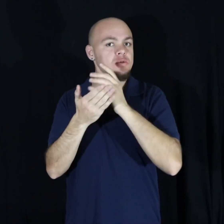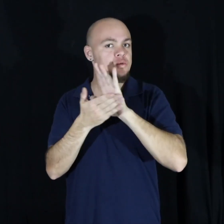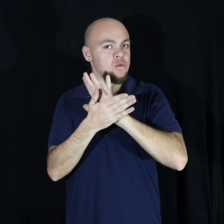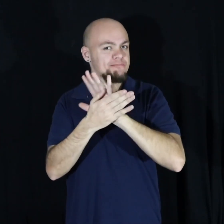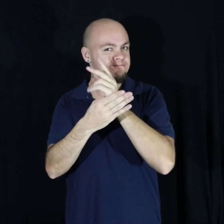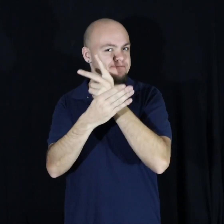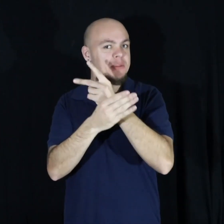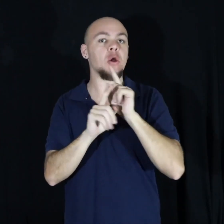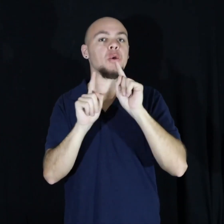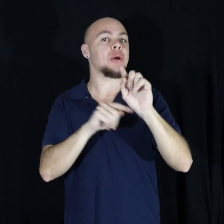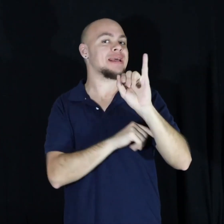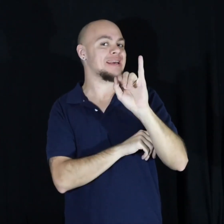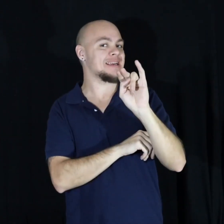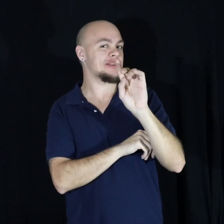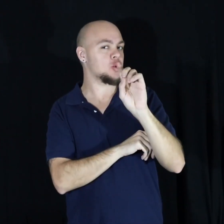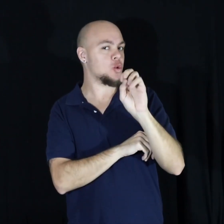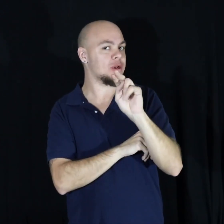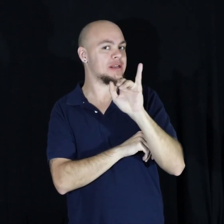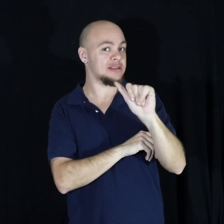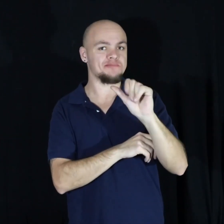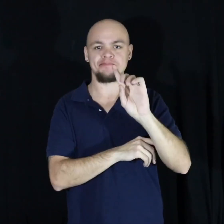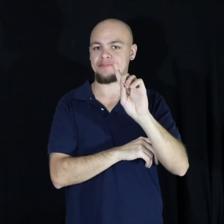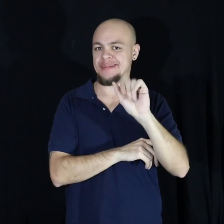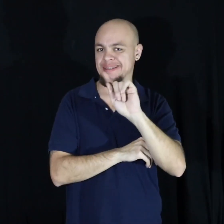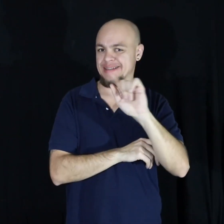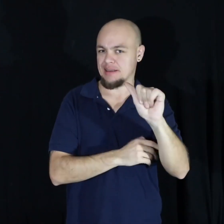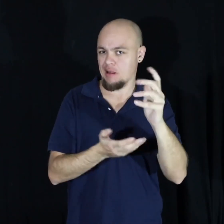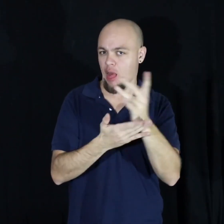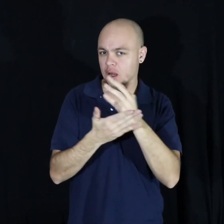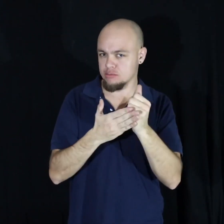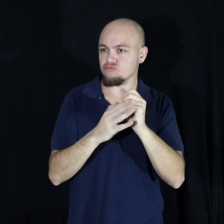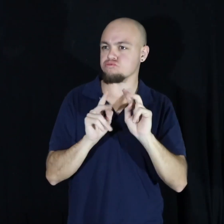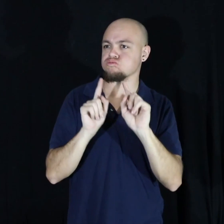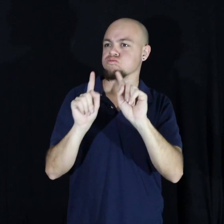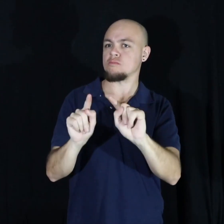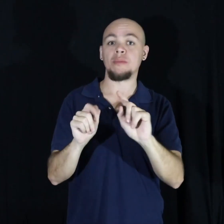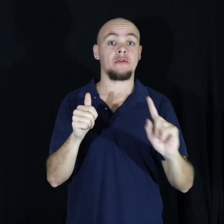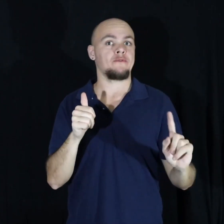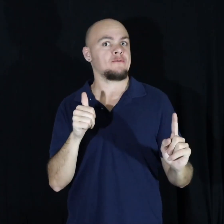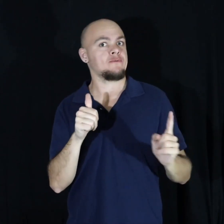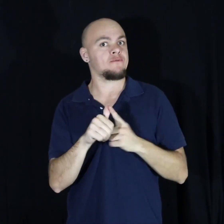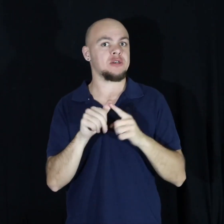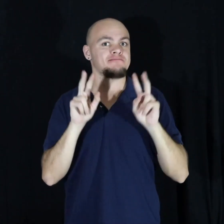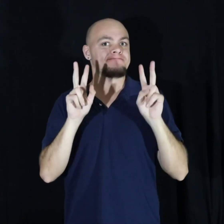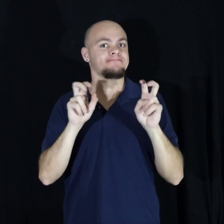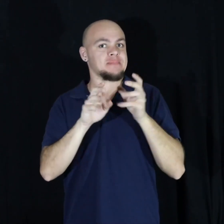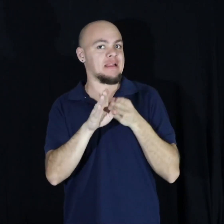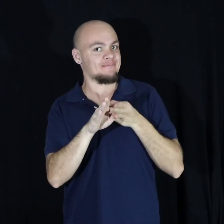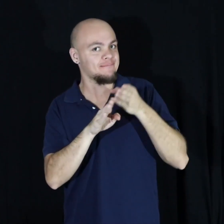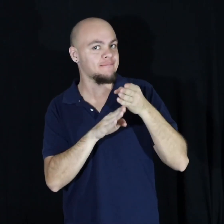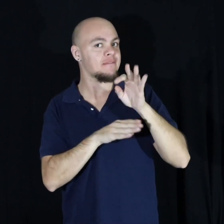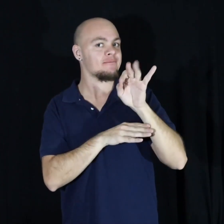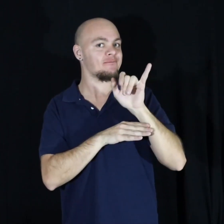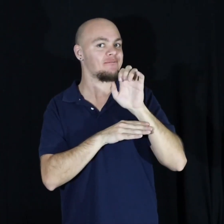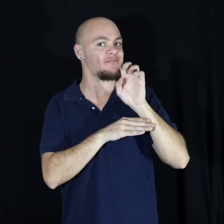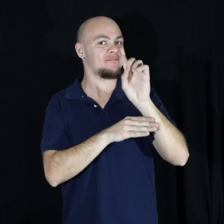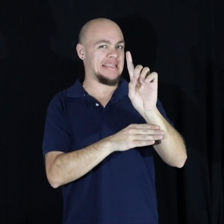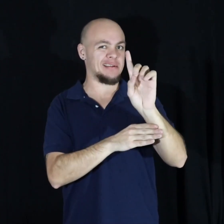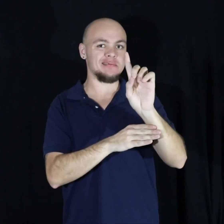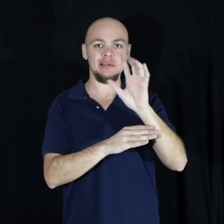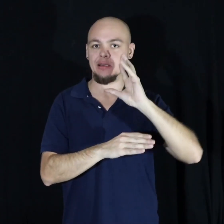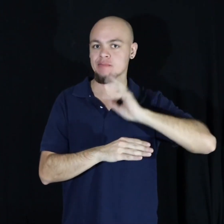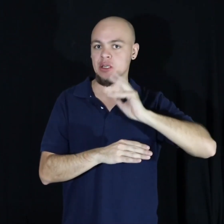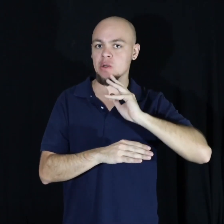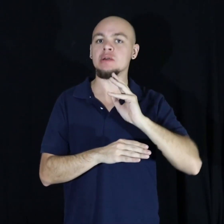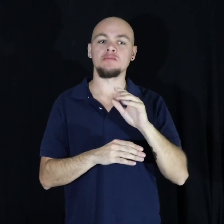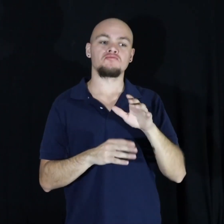her to collect data for a project she was doing. This gave me my first field experience by tracking macaques in the jungle of